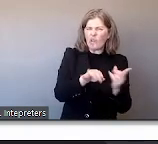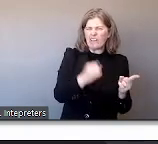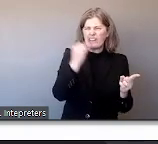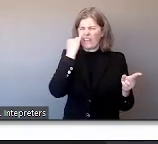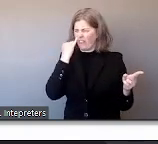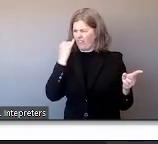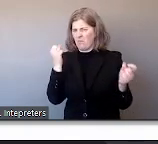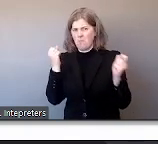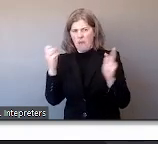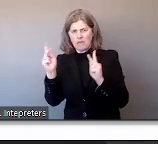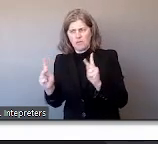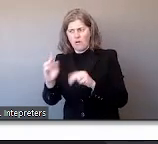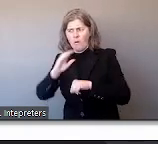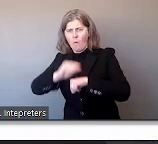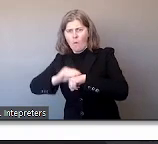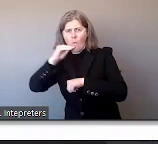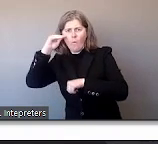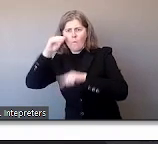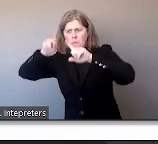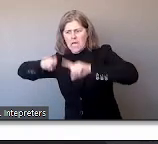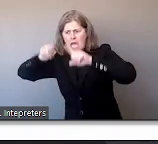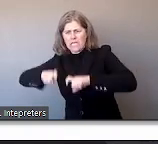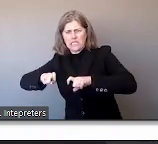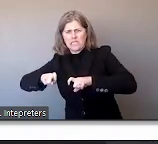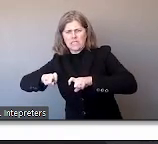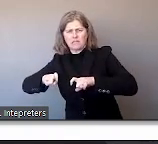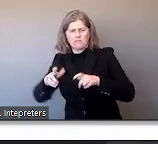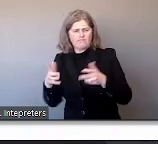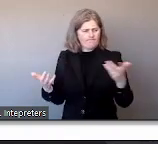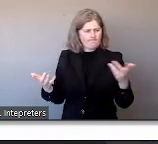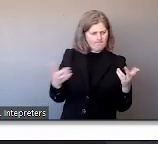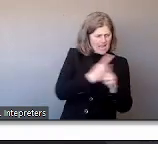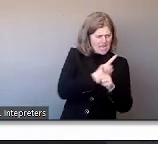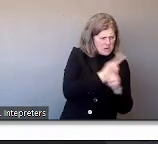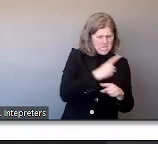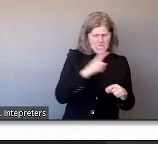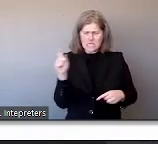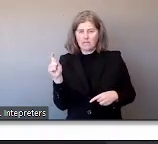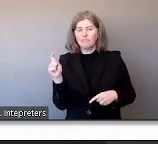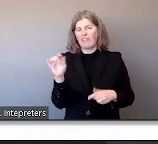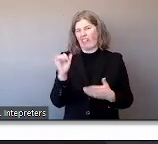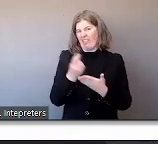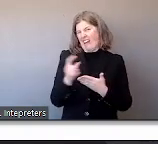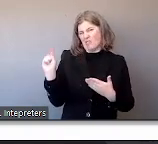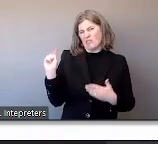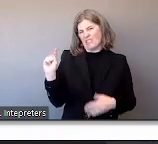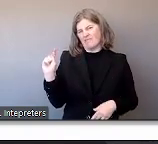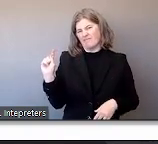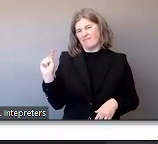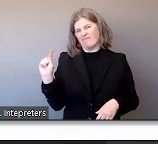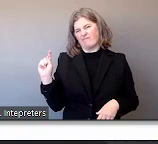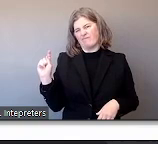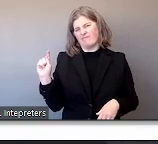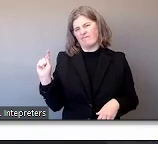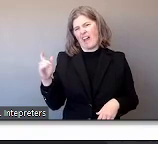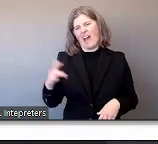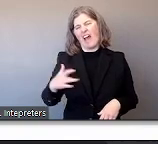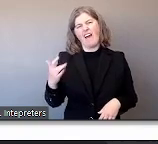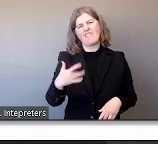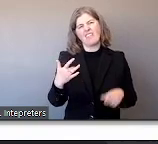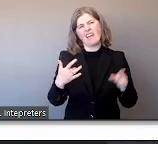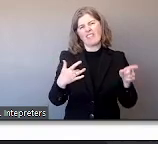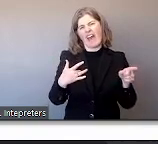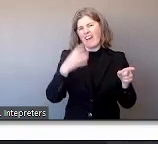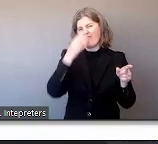many people are testing at home? And I said last week, I think the data is less